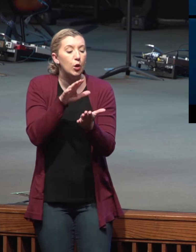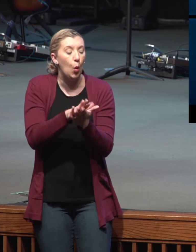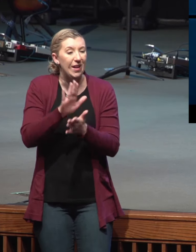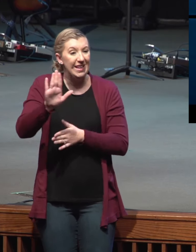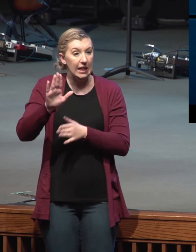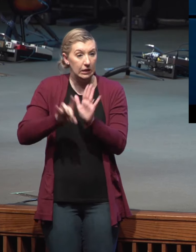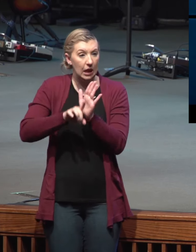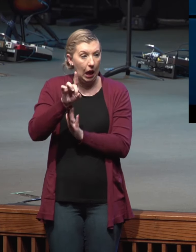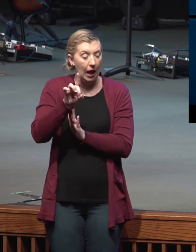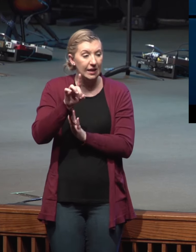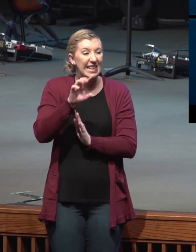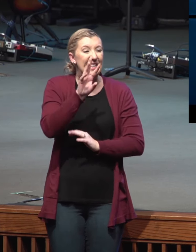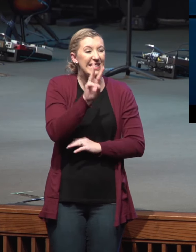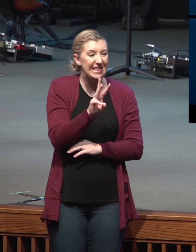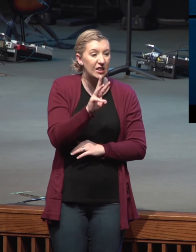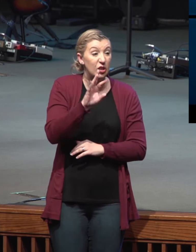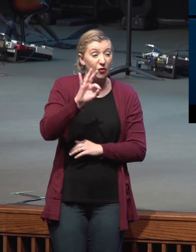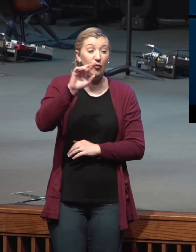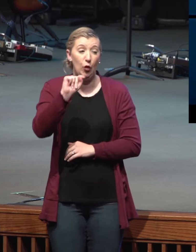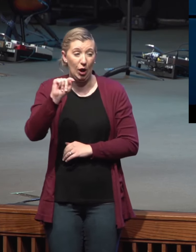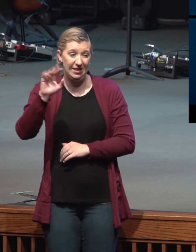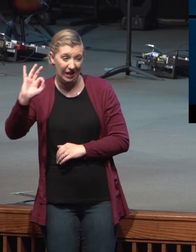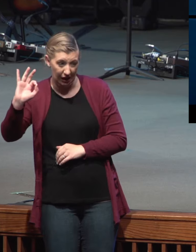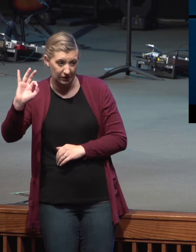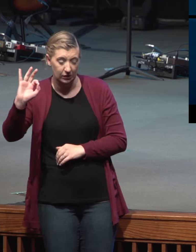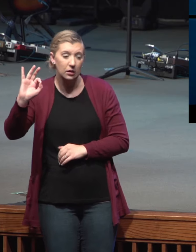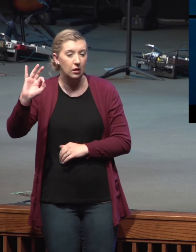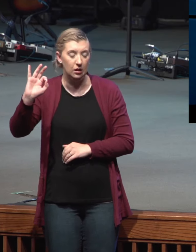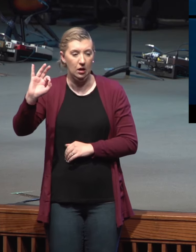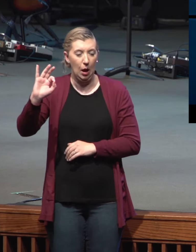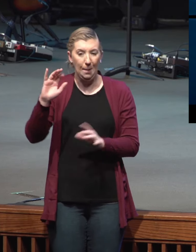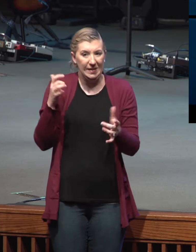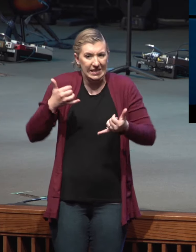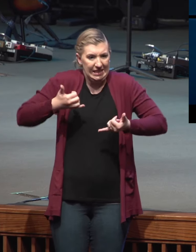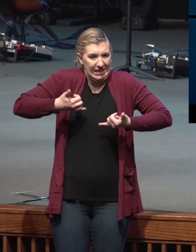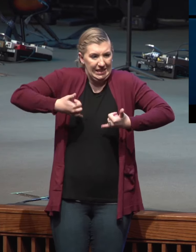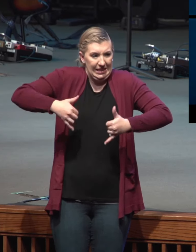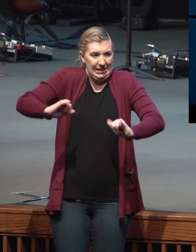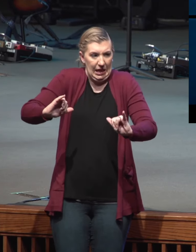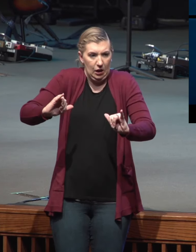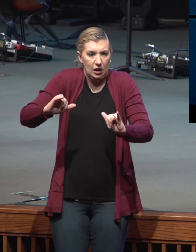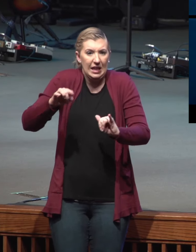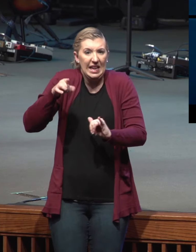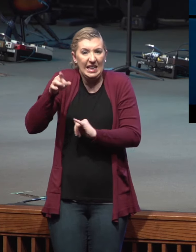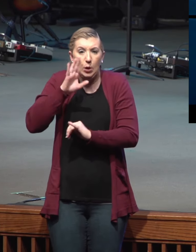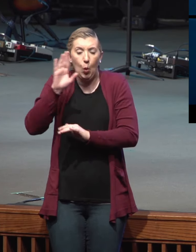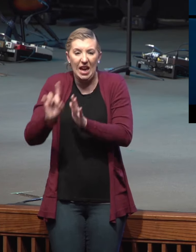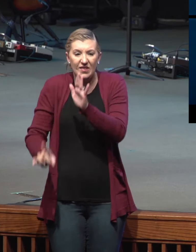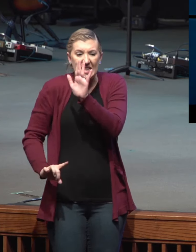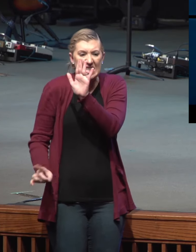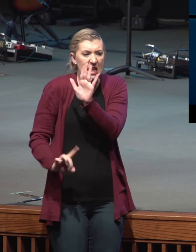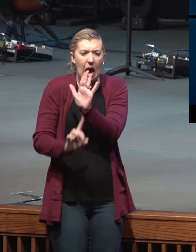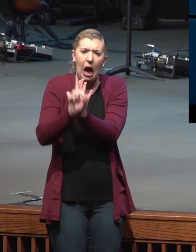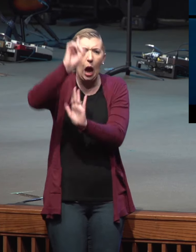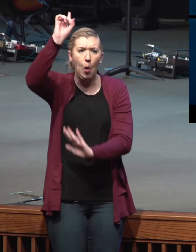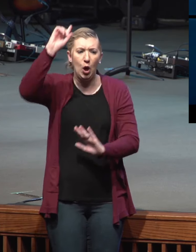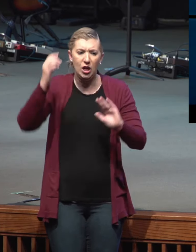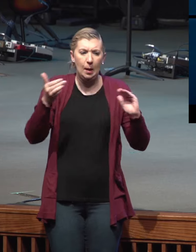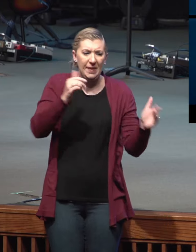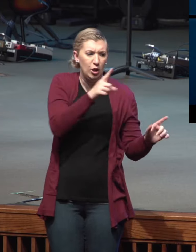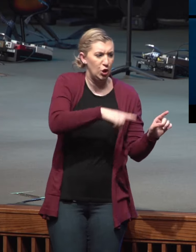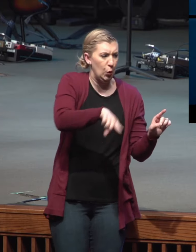height as 6'9". But even still, he would have towered over the